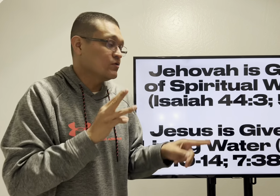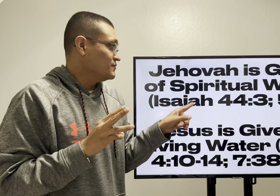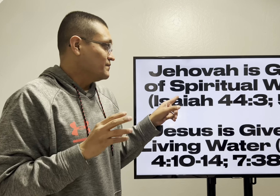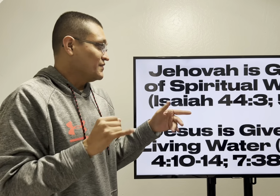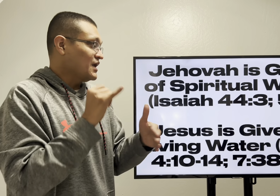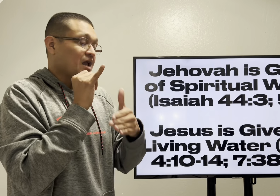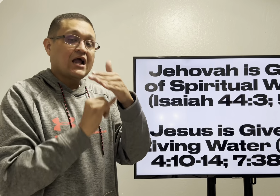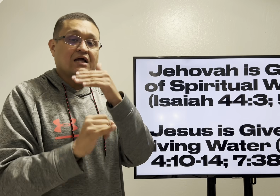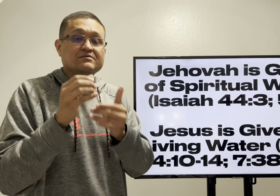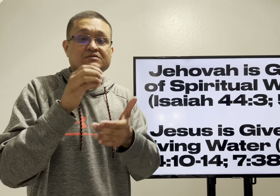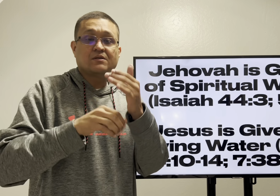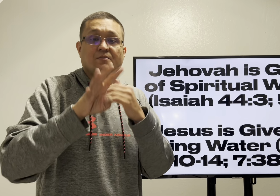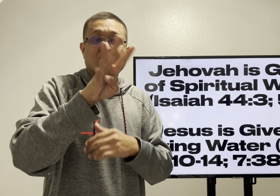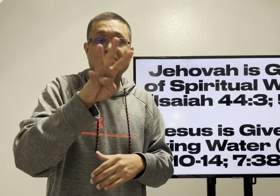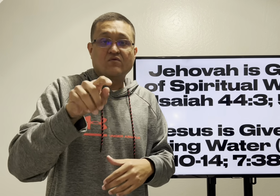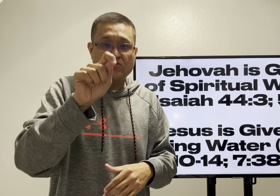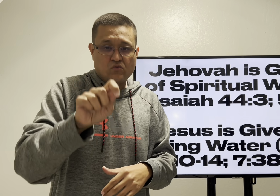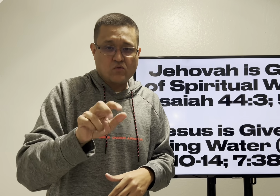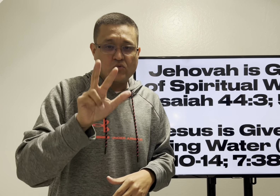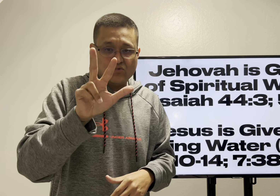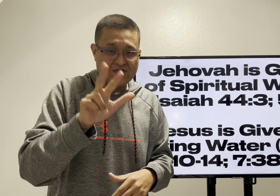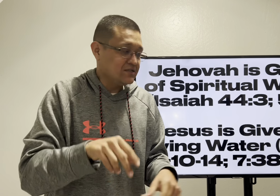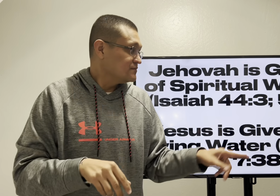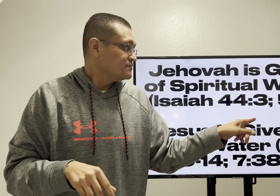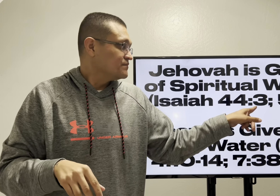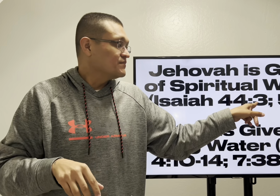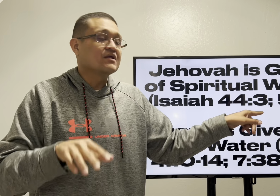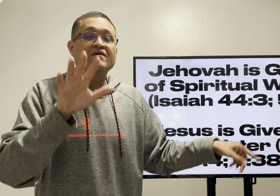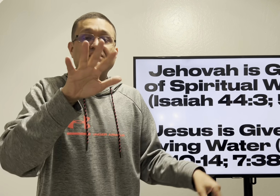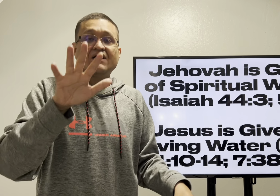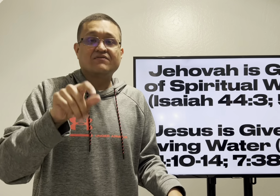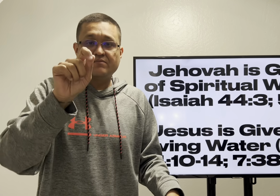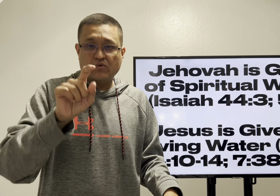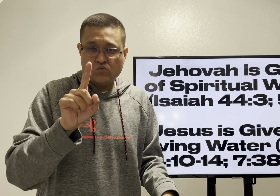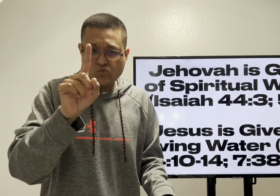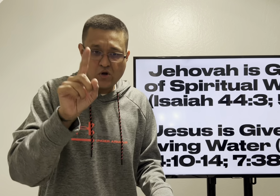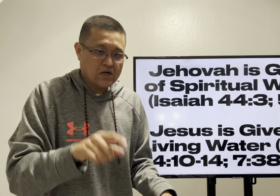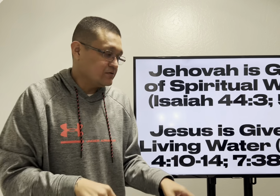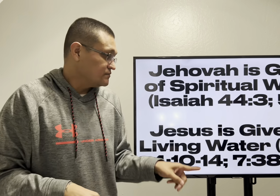Jehovah is giver of spiritual water, Isaiah 44 and 3 and 55 and 1.